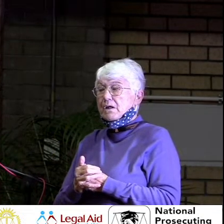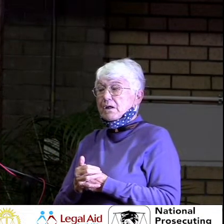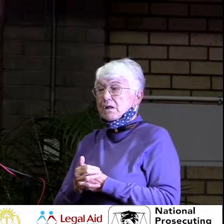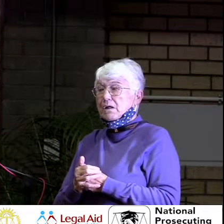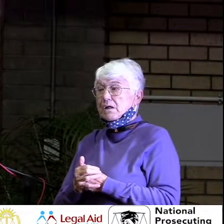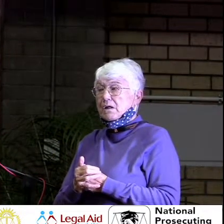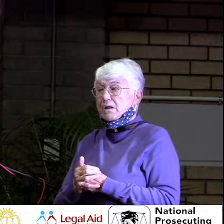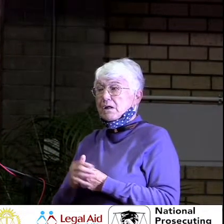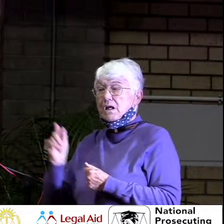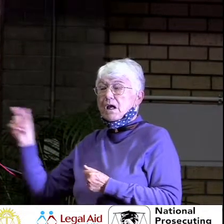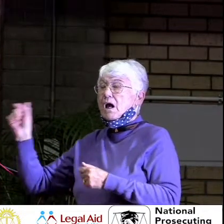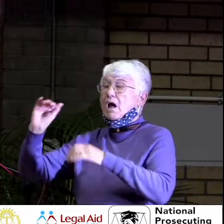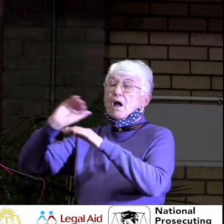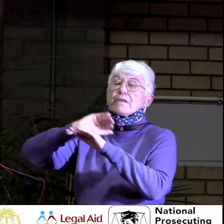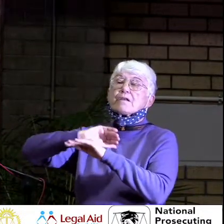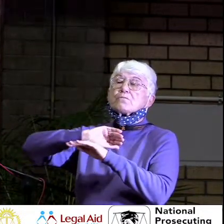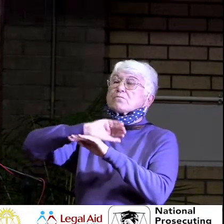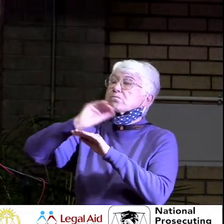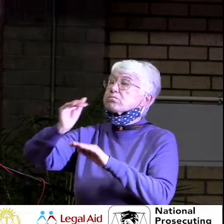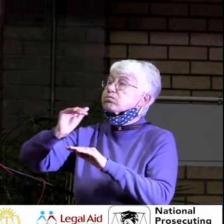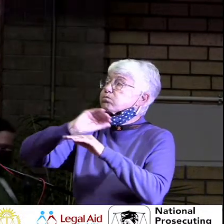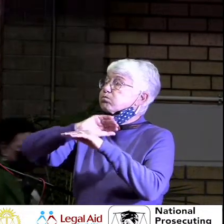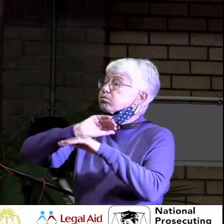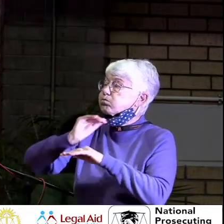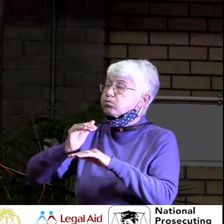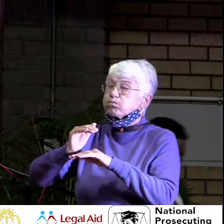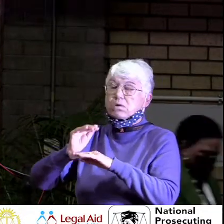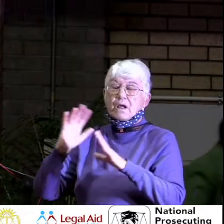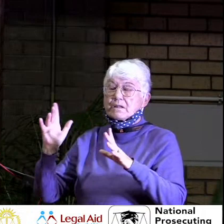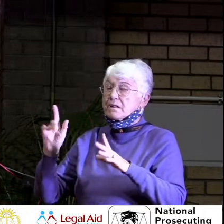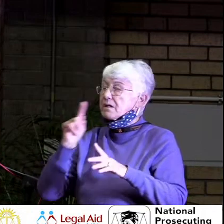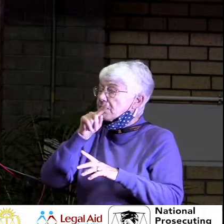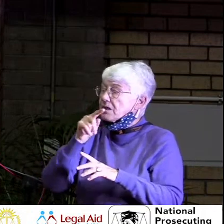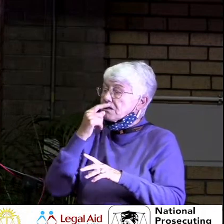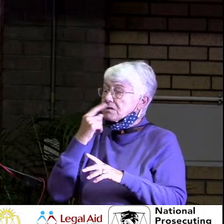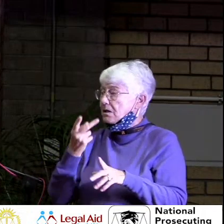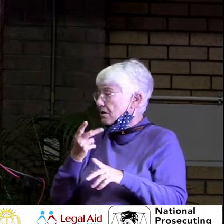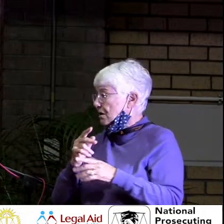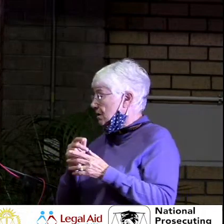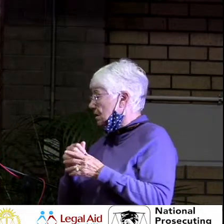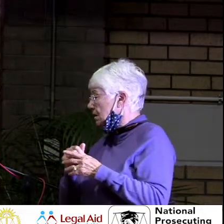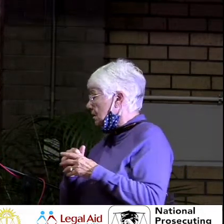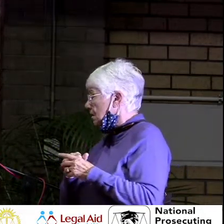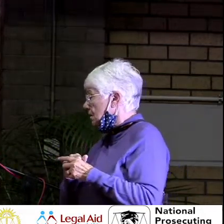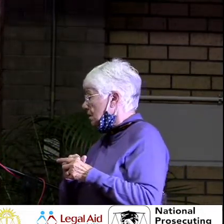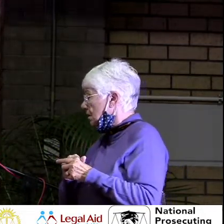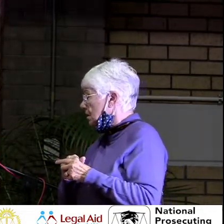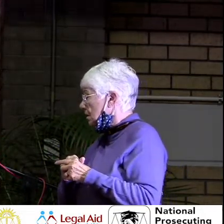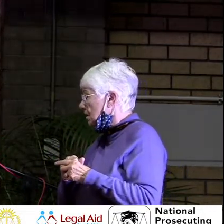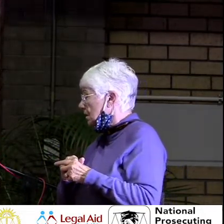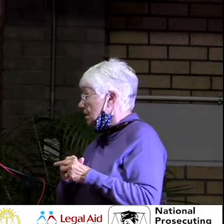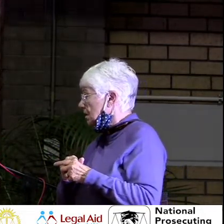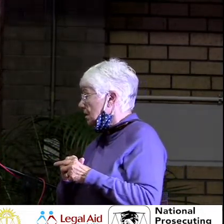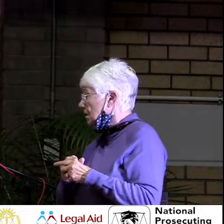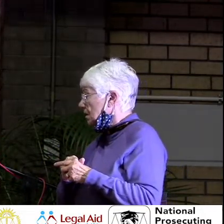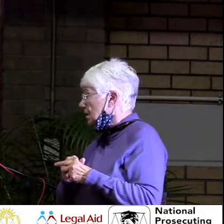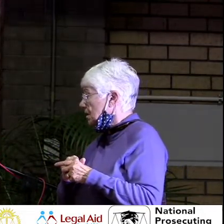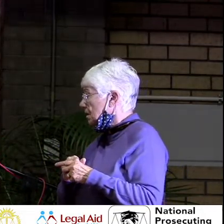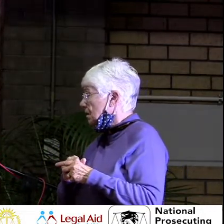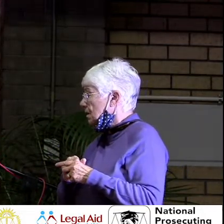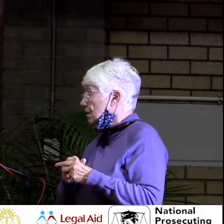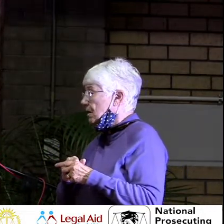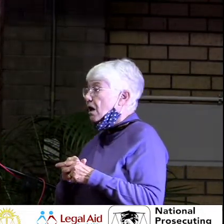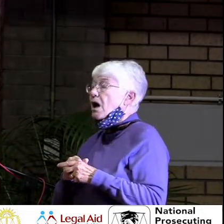most of the shelters, they just look after the victim of crime. Ne? So we just take the victim with the